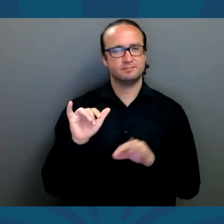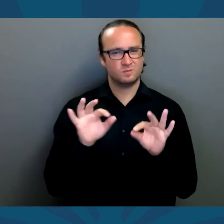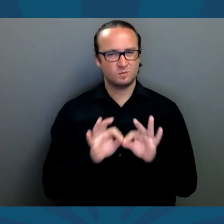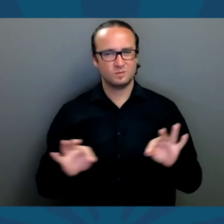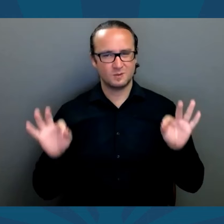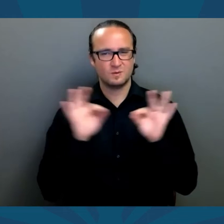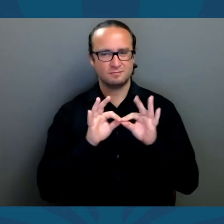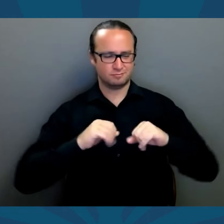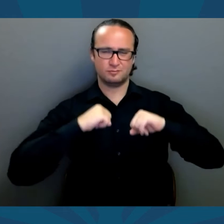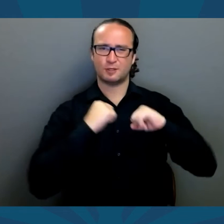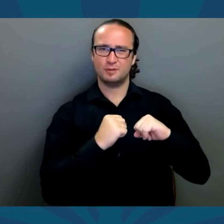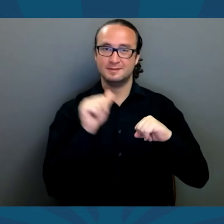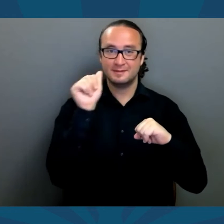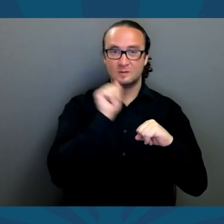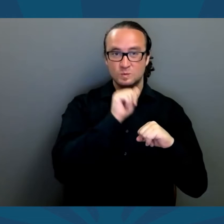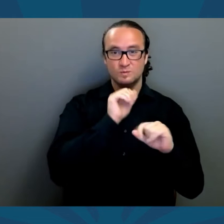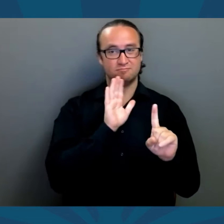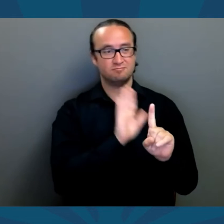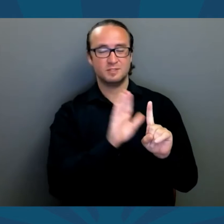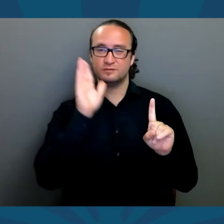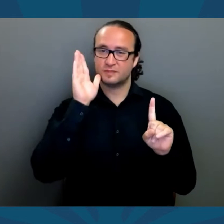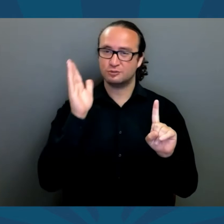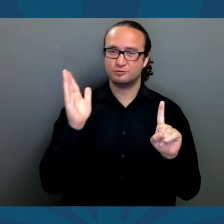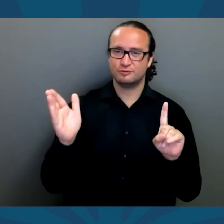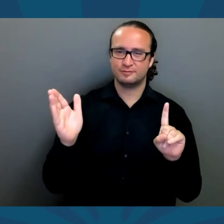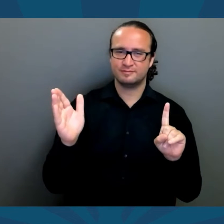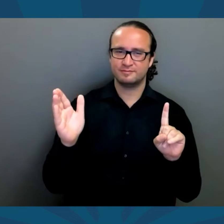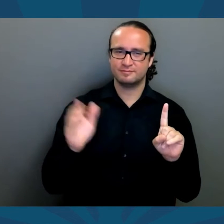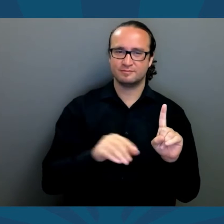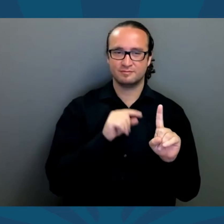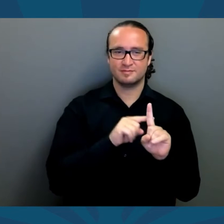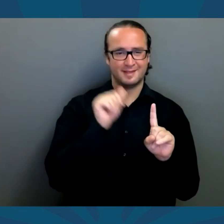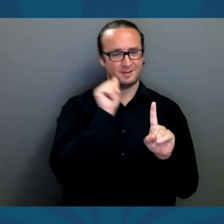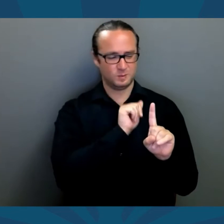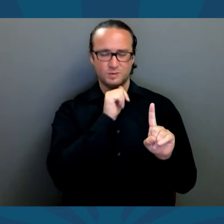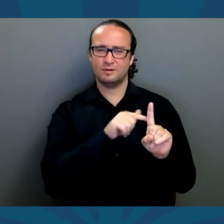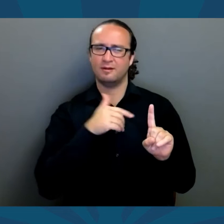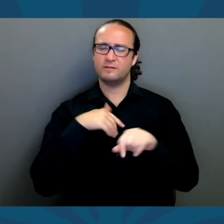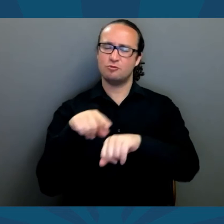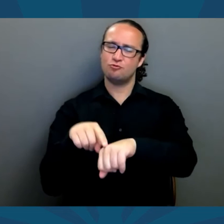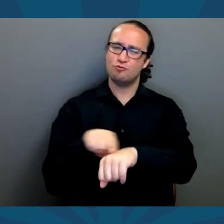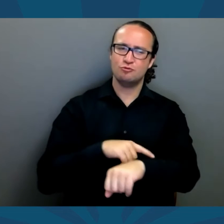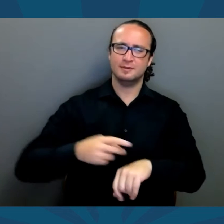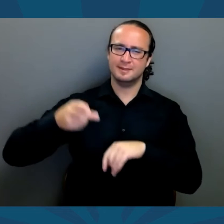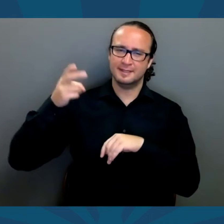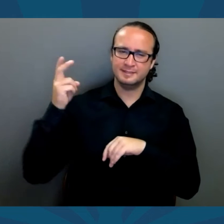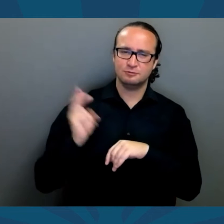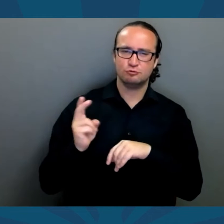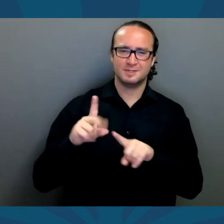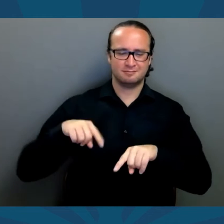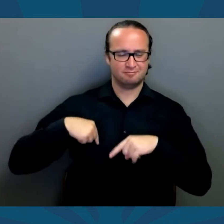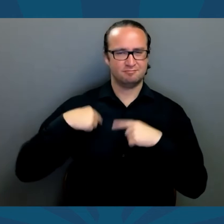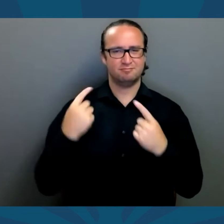I started a small business and began to raise a family. I realized the importance of protecting Arizona's future.